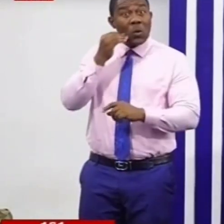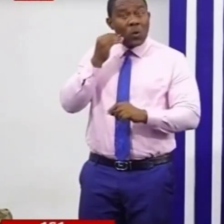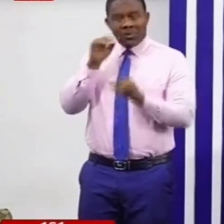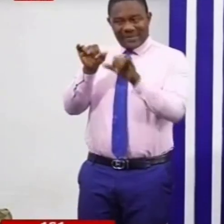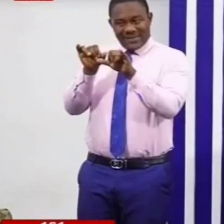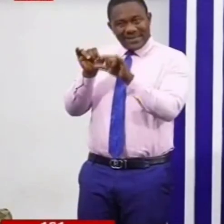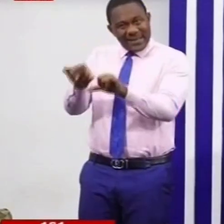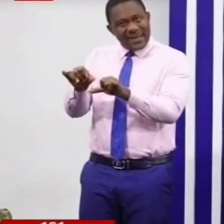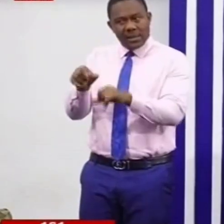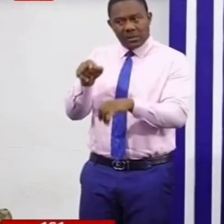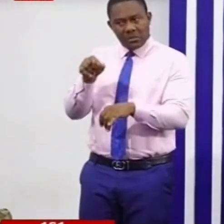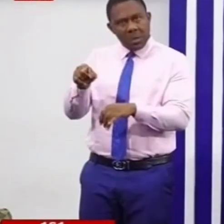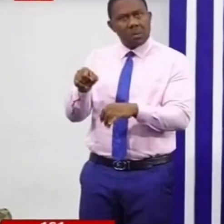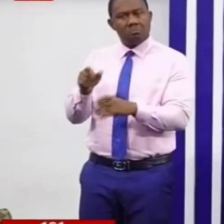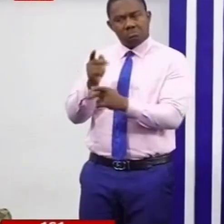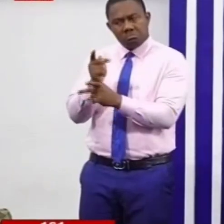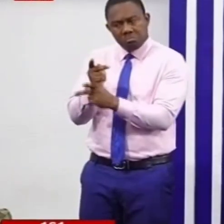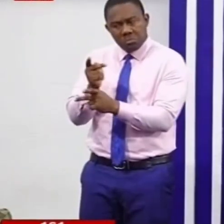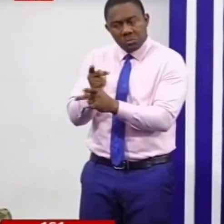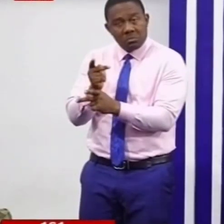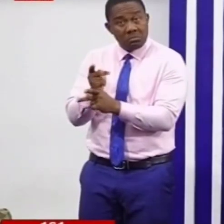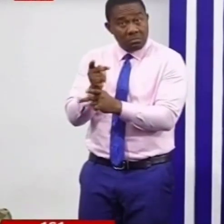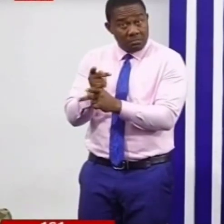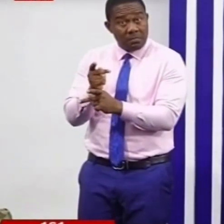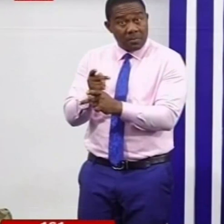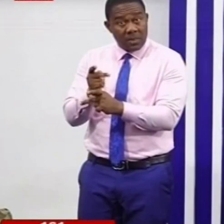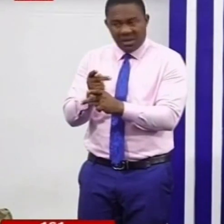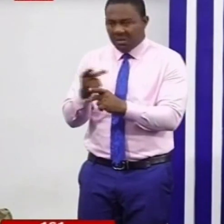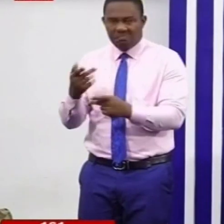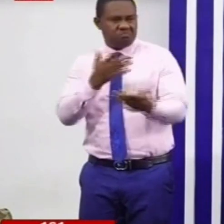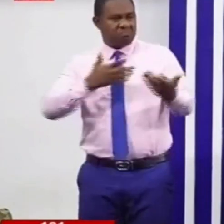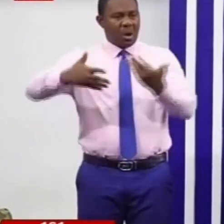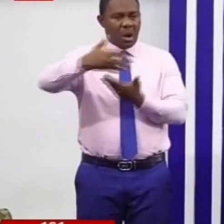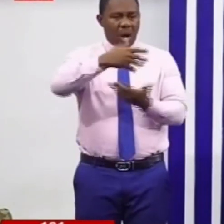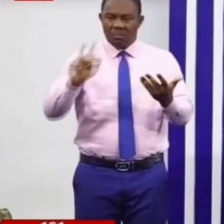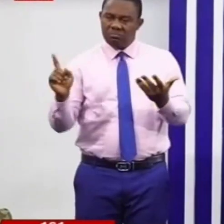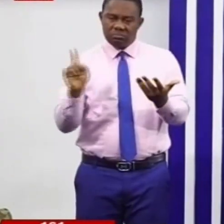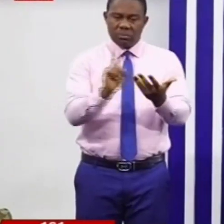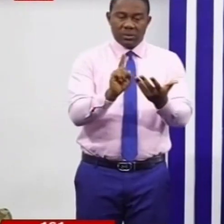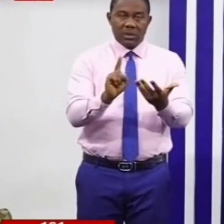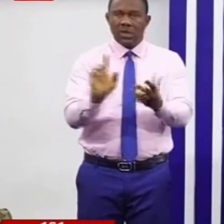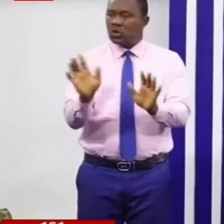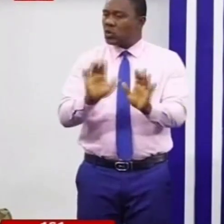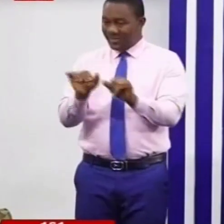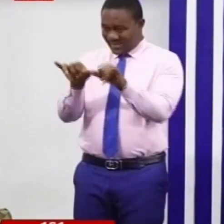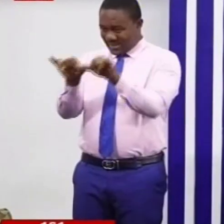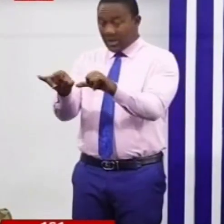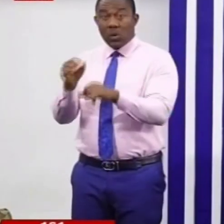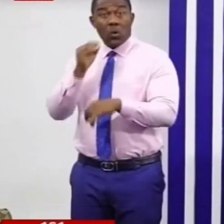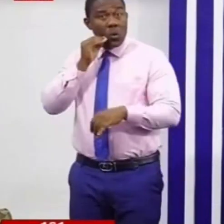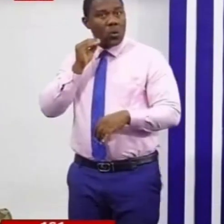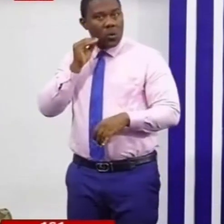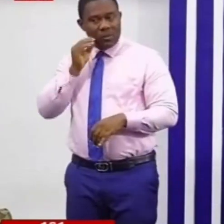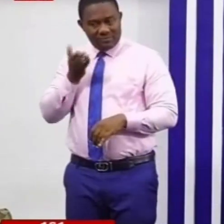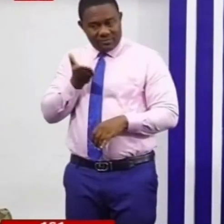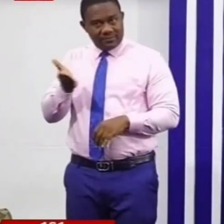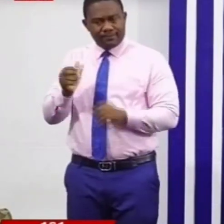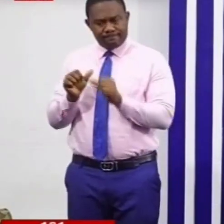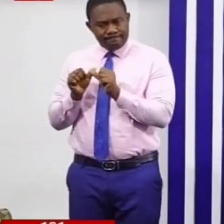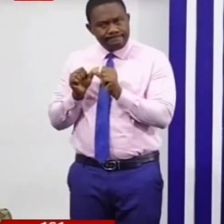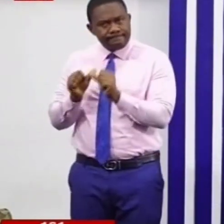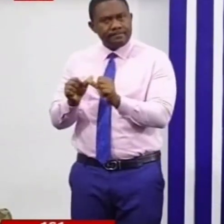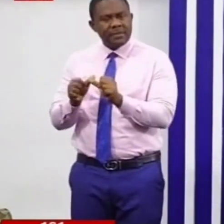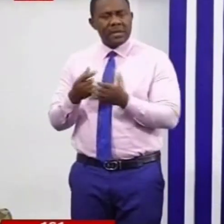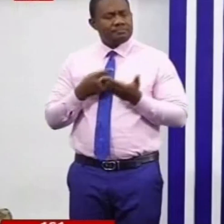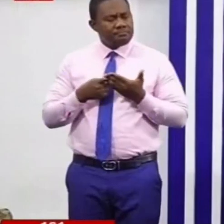we continue to observe them. So they have been discharged to go home. We'll continue